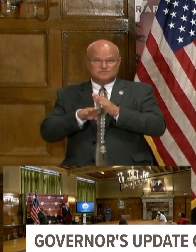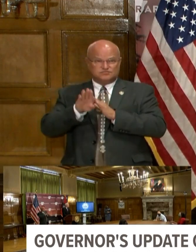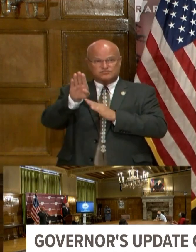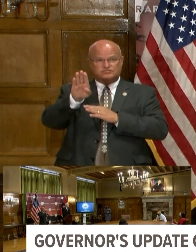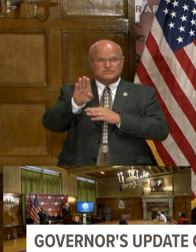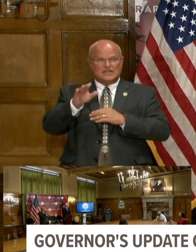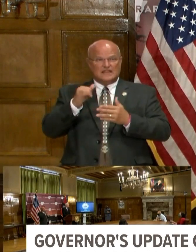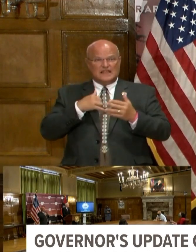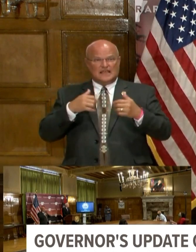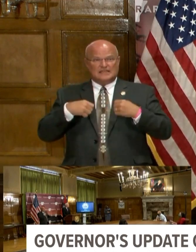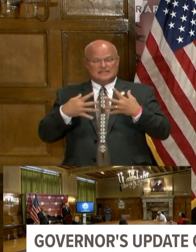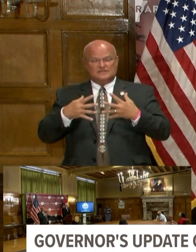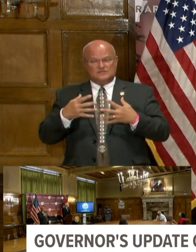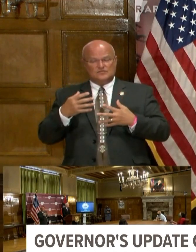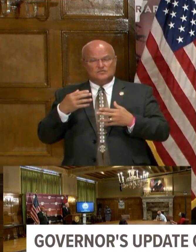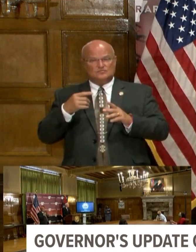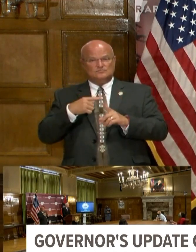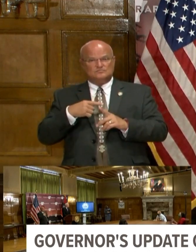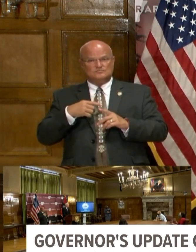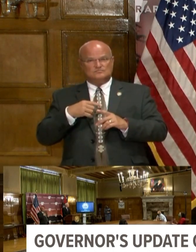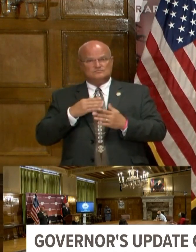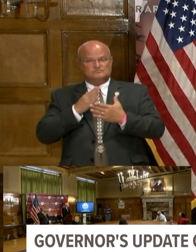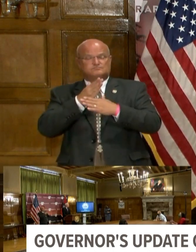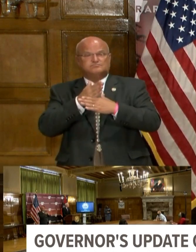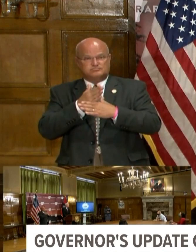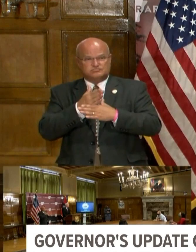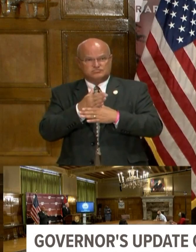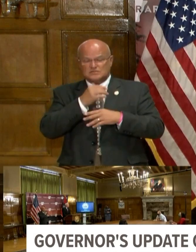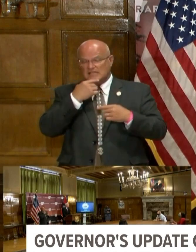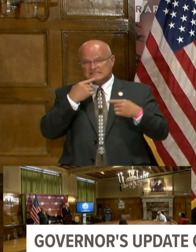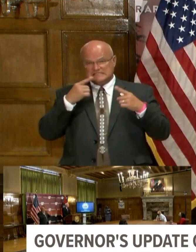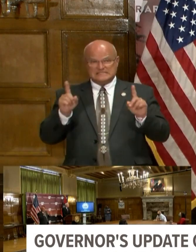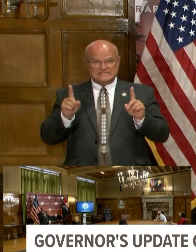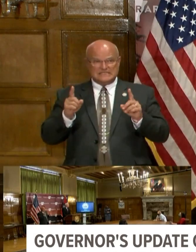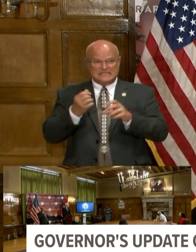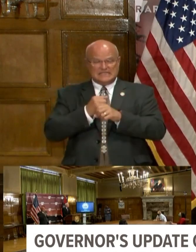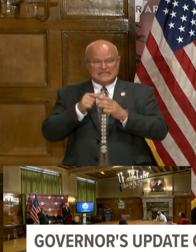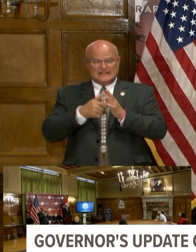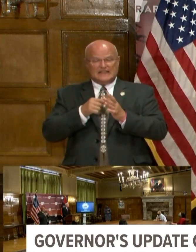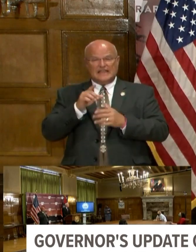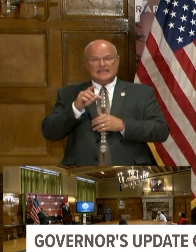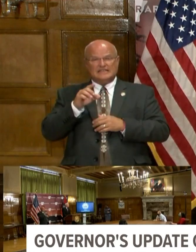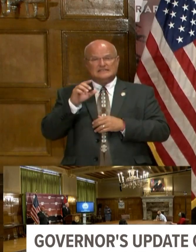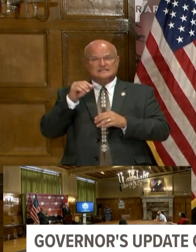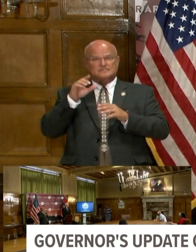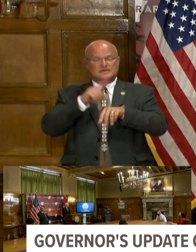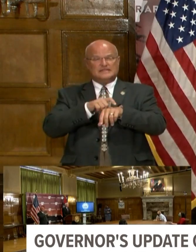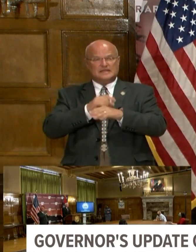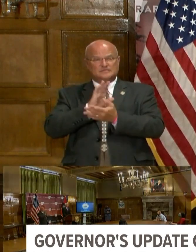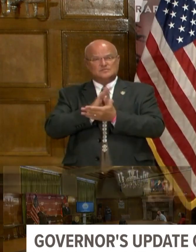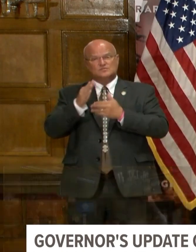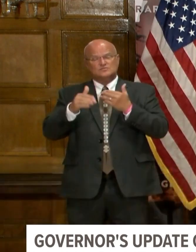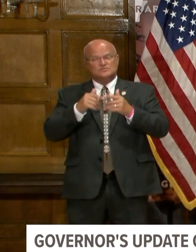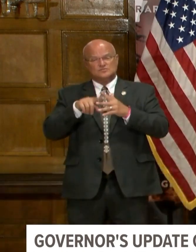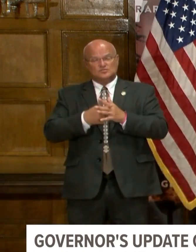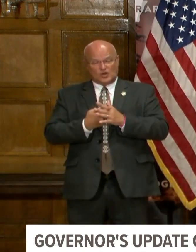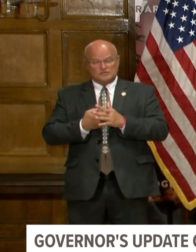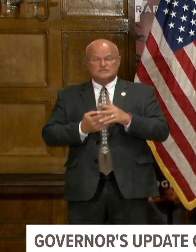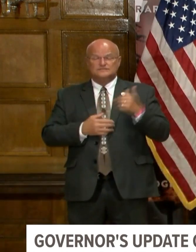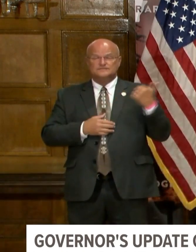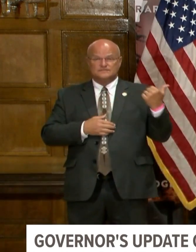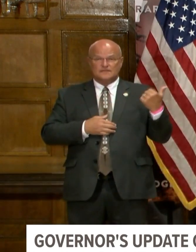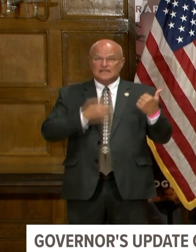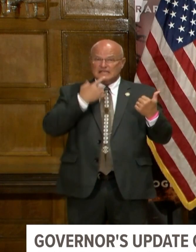numbers, does that give you pause? Does that show you that we have not succeeded in getting those down by the time school starts? Well, it tells me